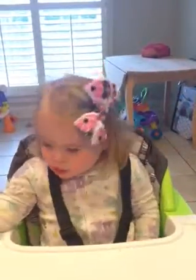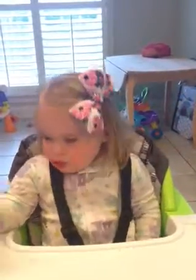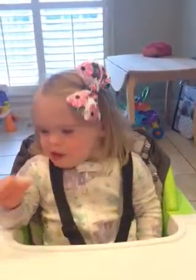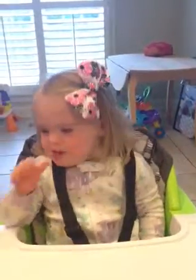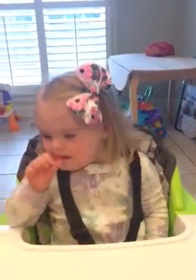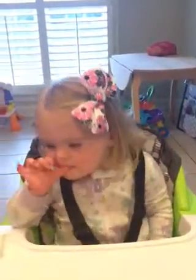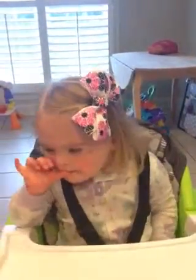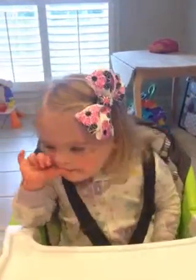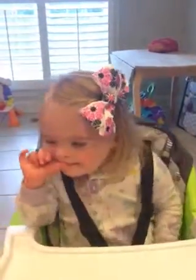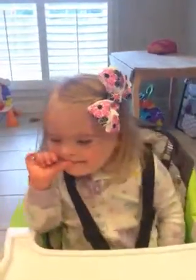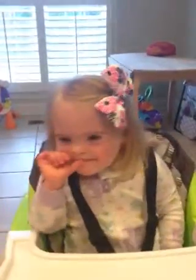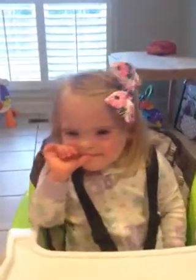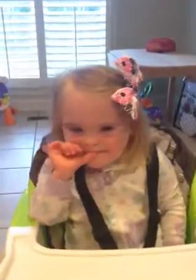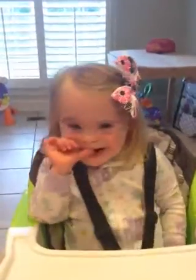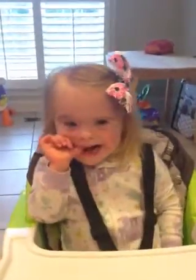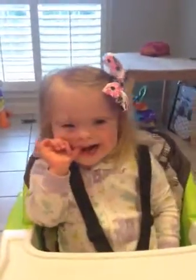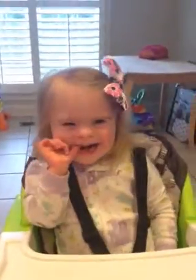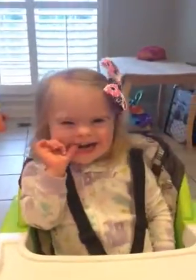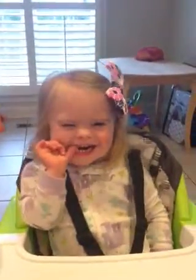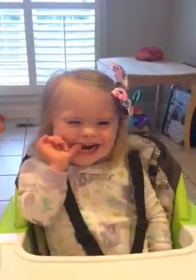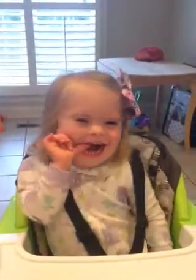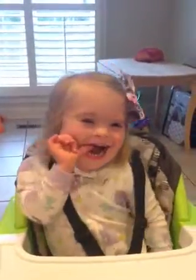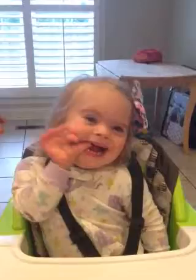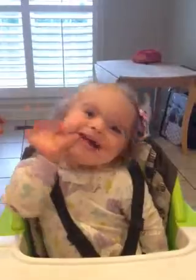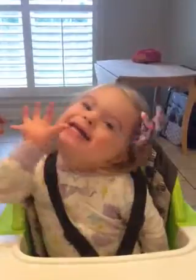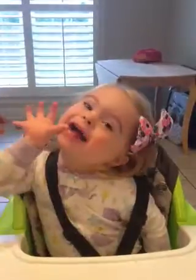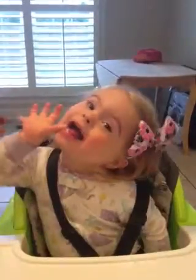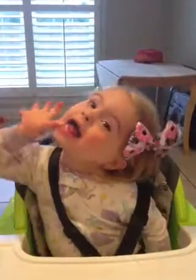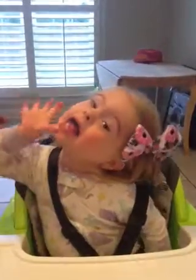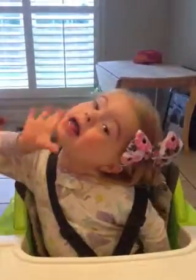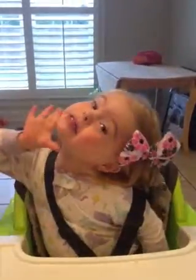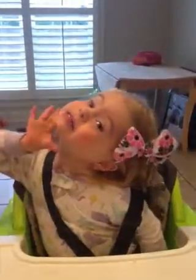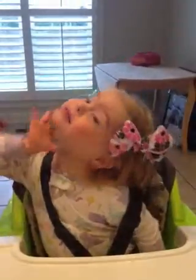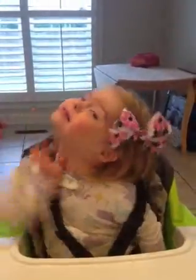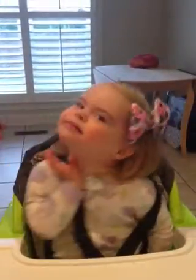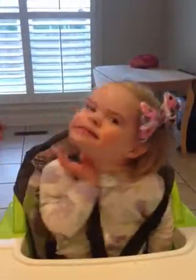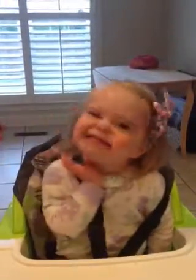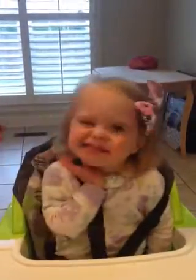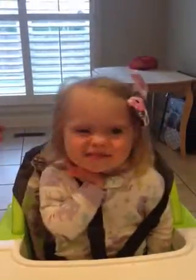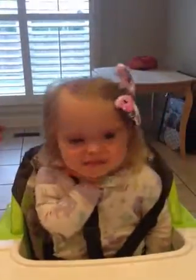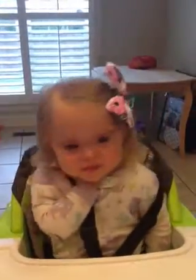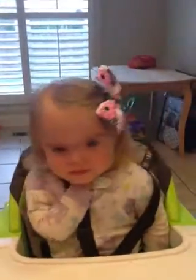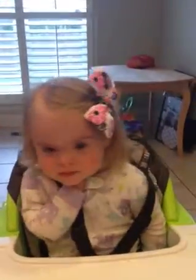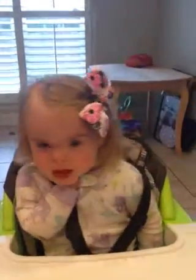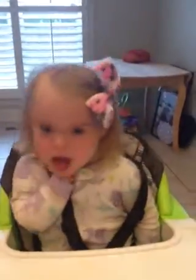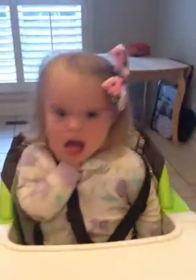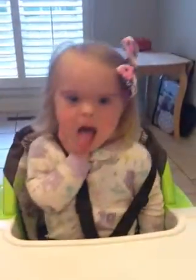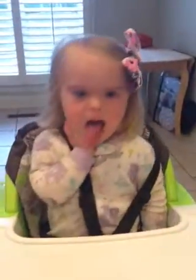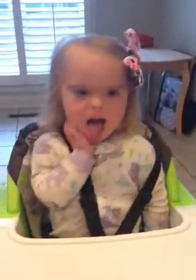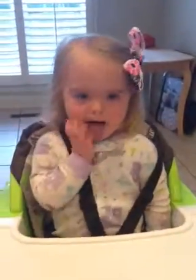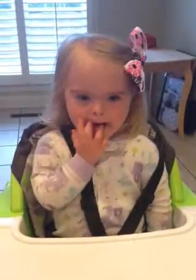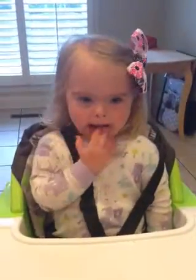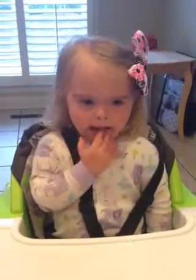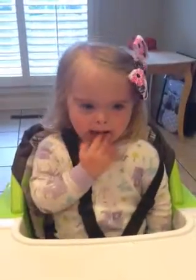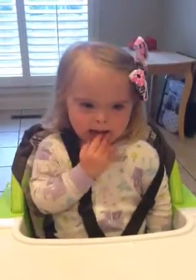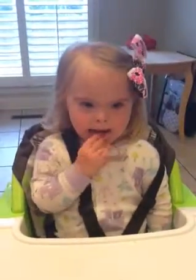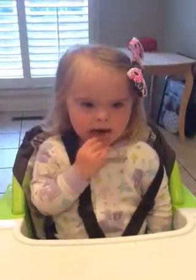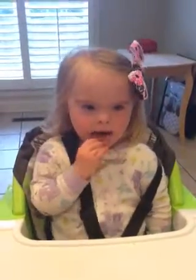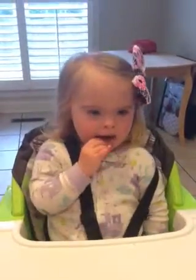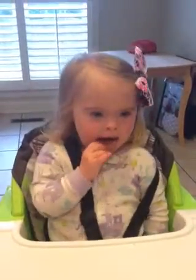twice? And then our favorite thing to do outside is swing. Can you say swing?